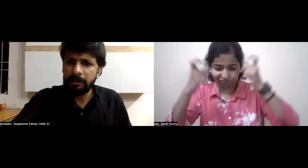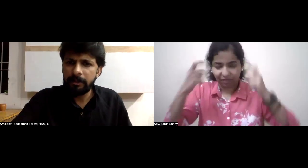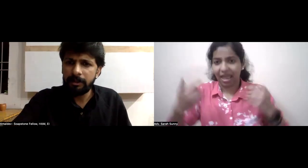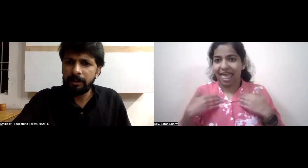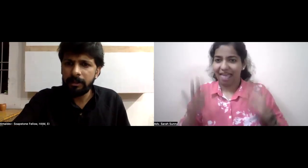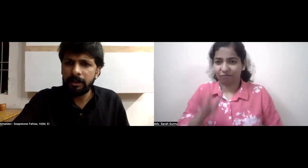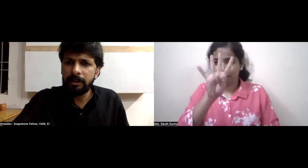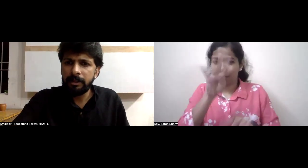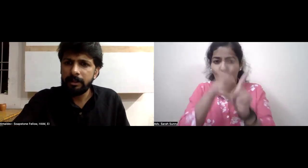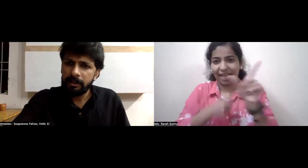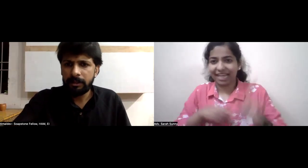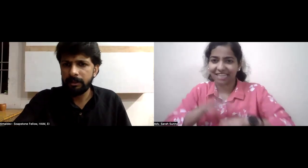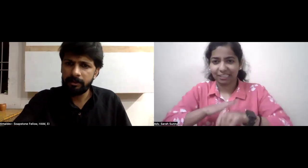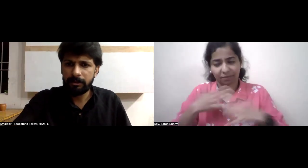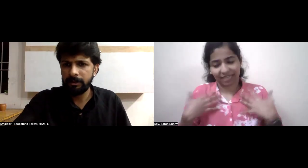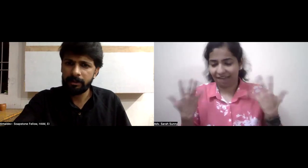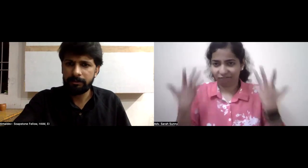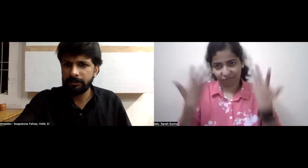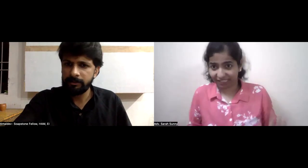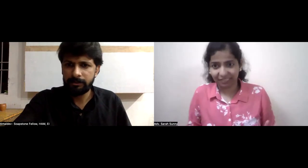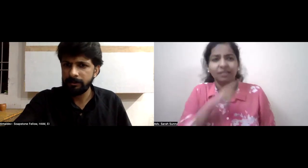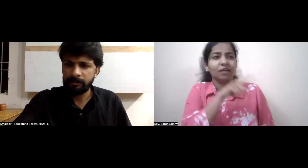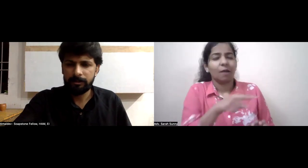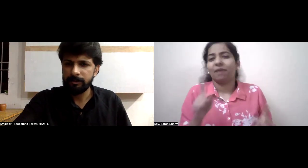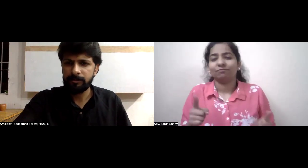some proposals or petitions?